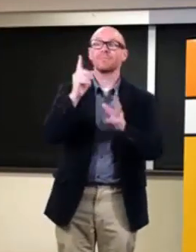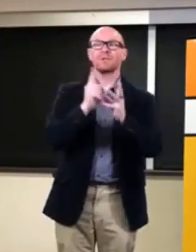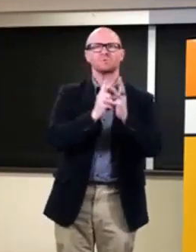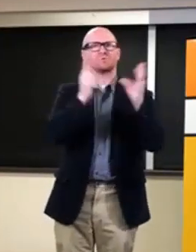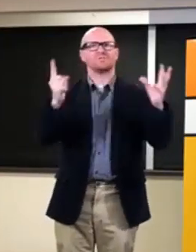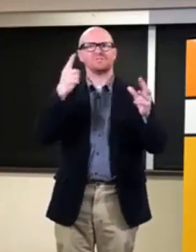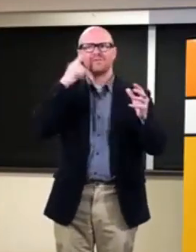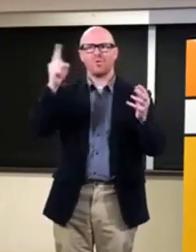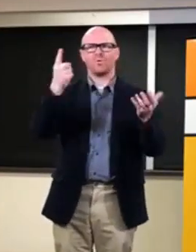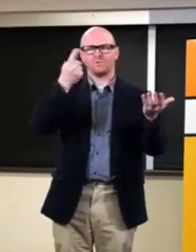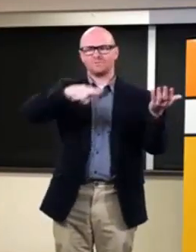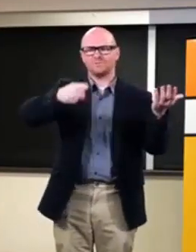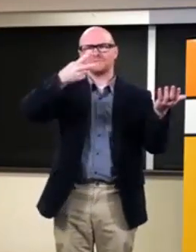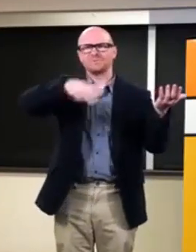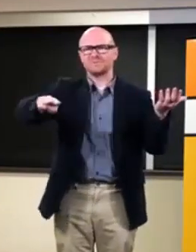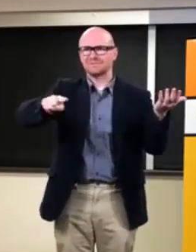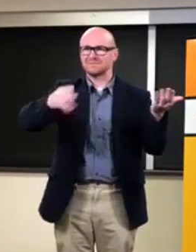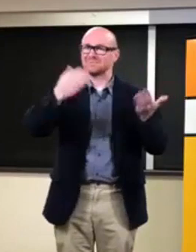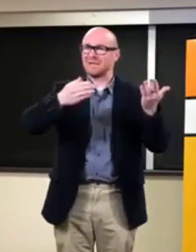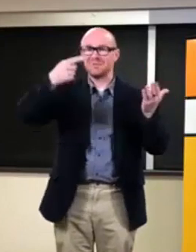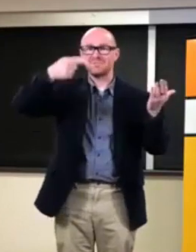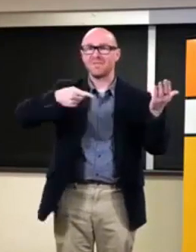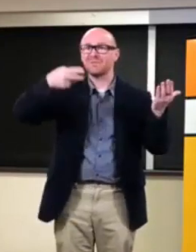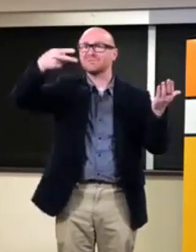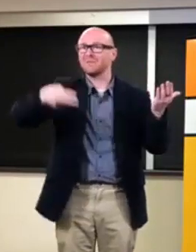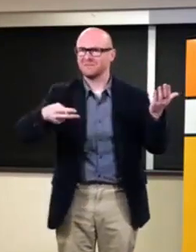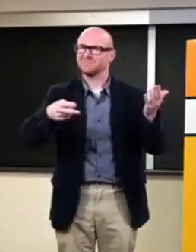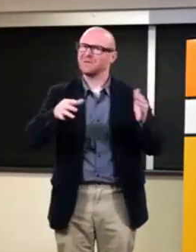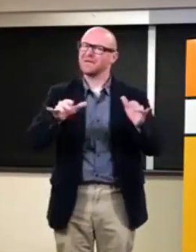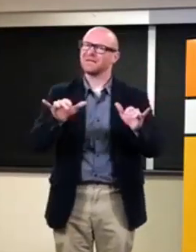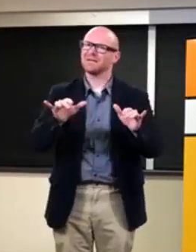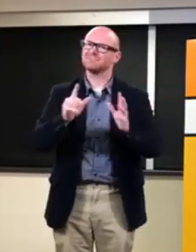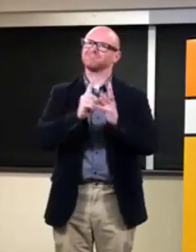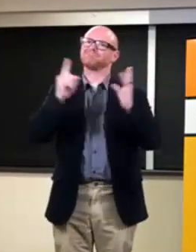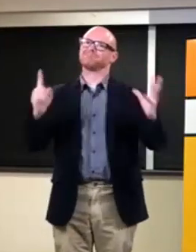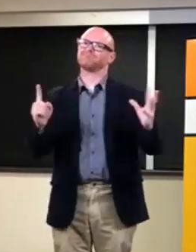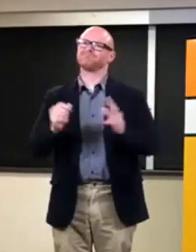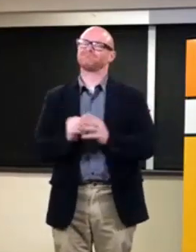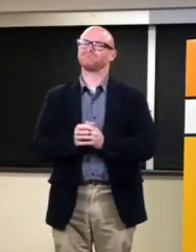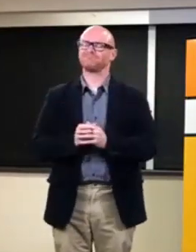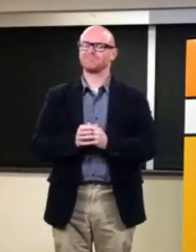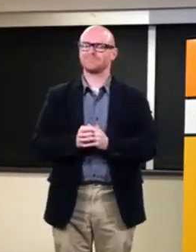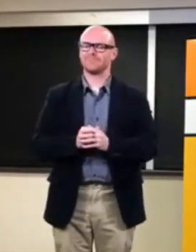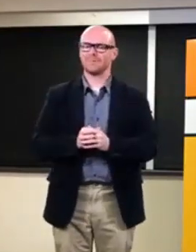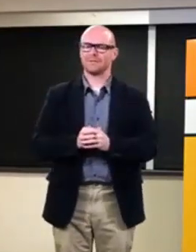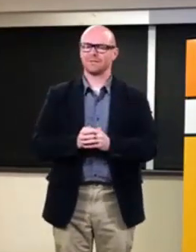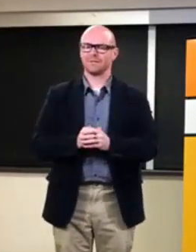and potentially months. Next question. Dr. John, are you